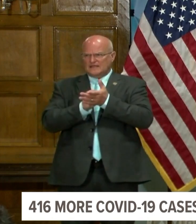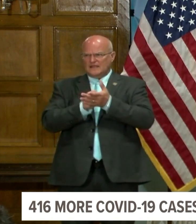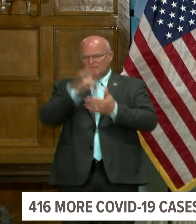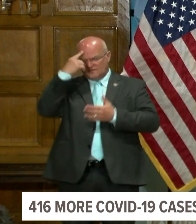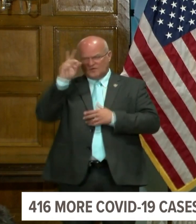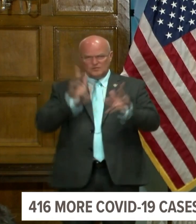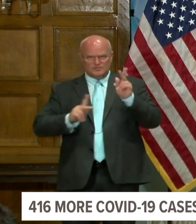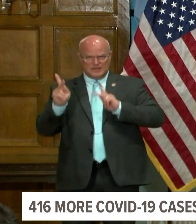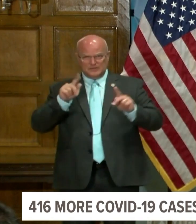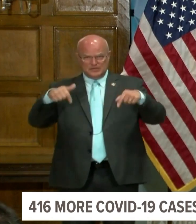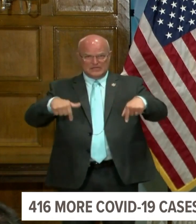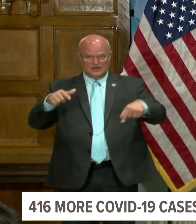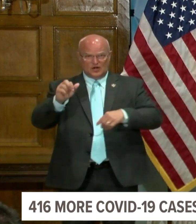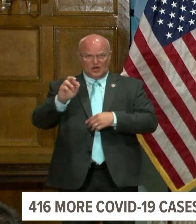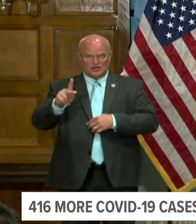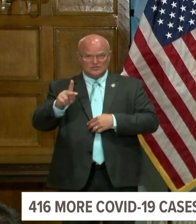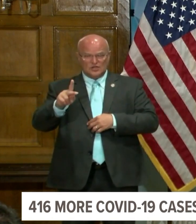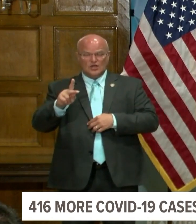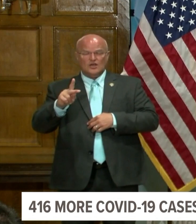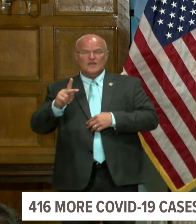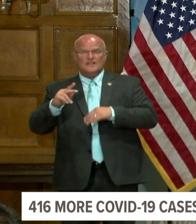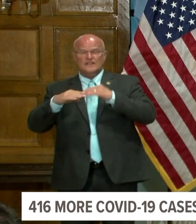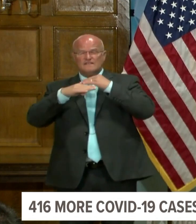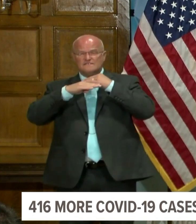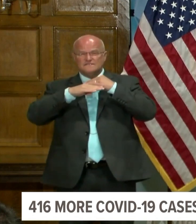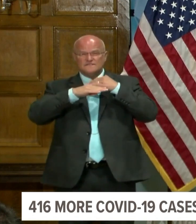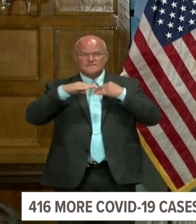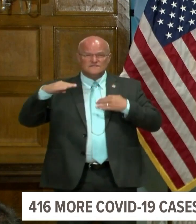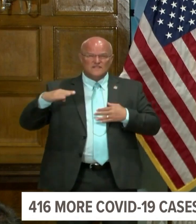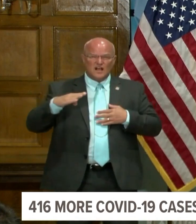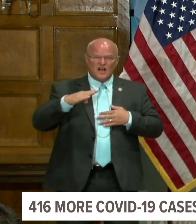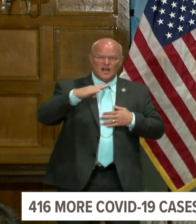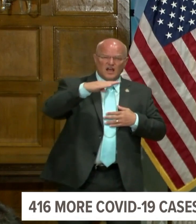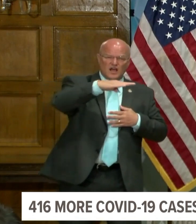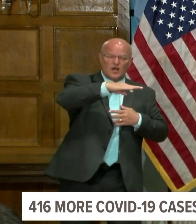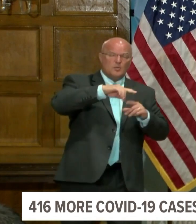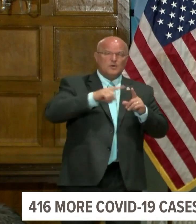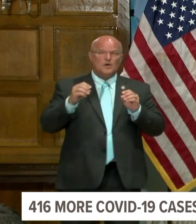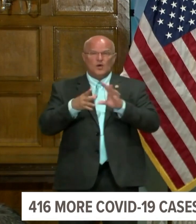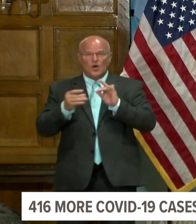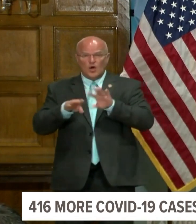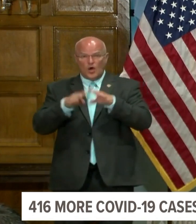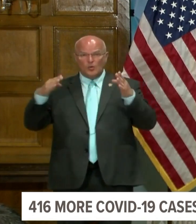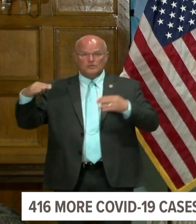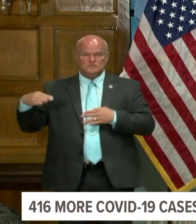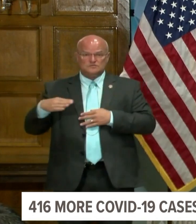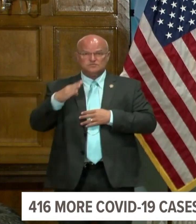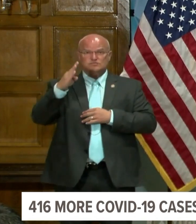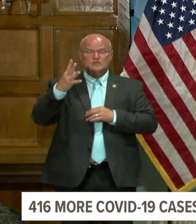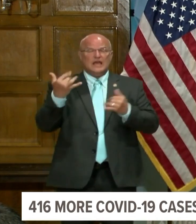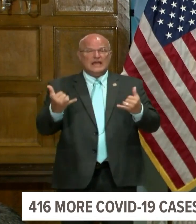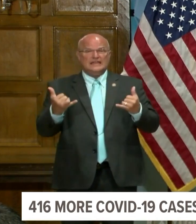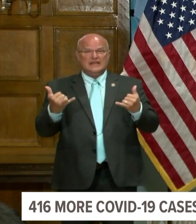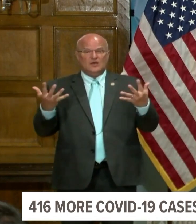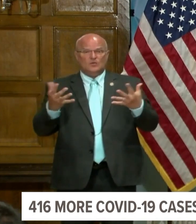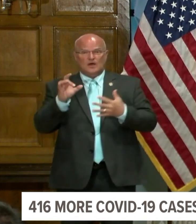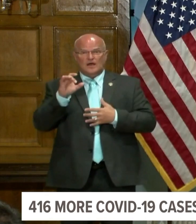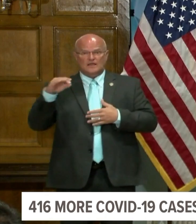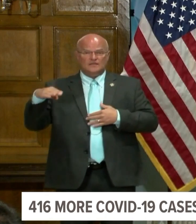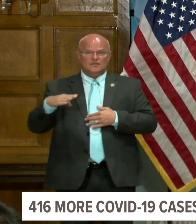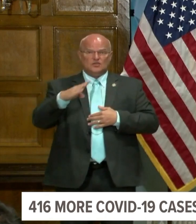for Arkansans to flatten the curve, but as we reopen, is the message to adapt with the curve